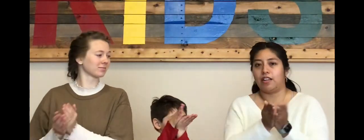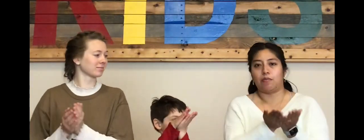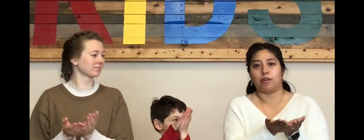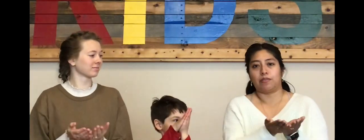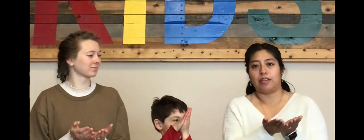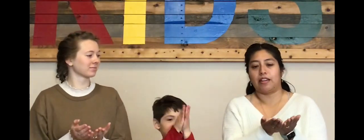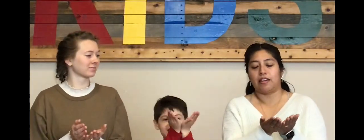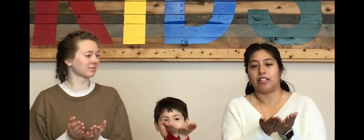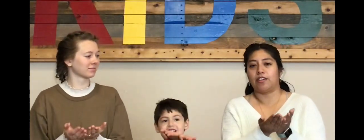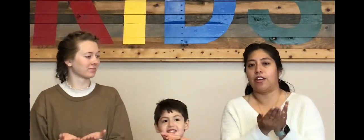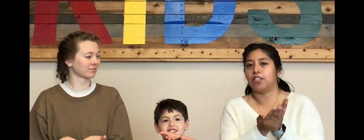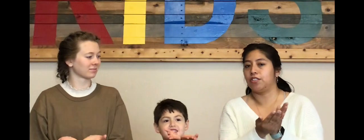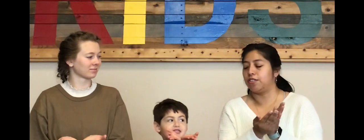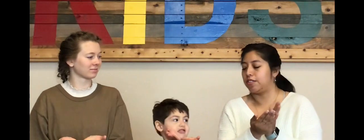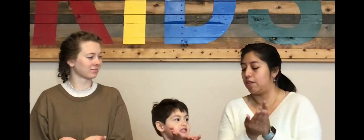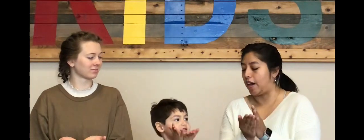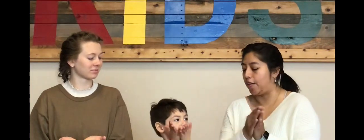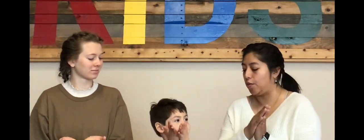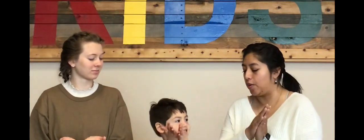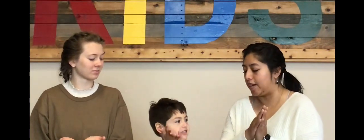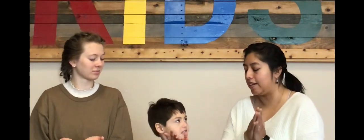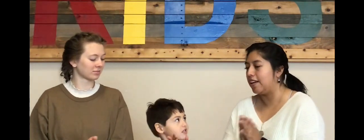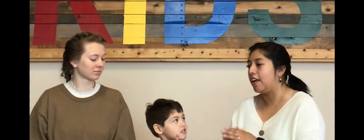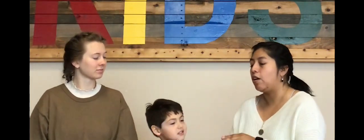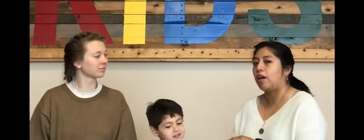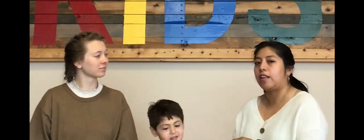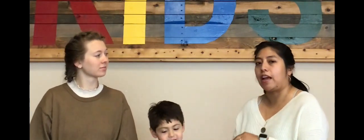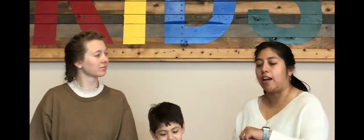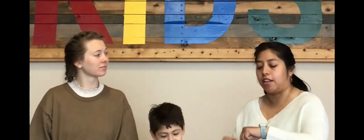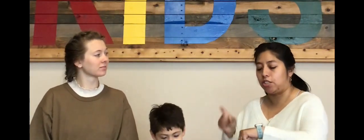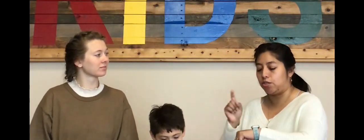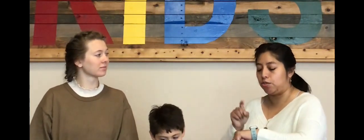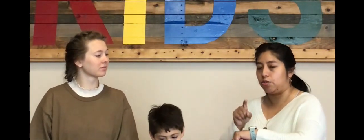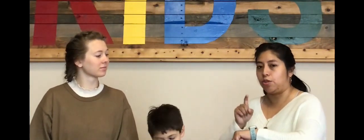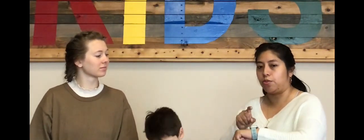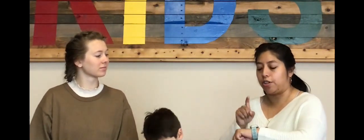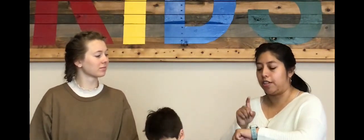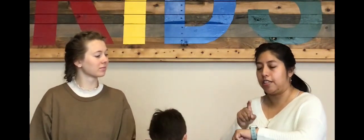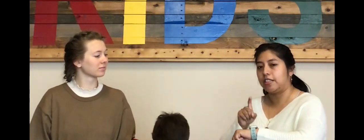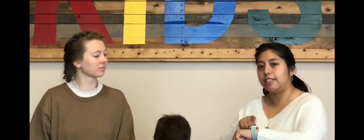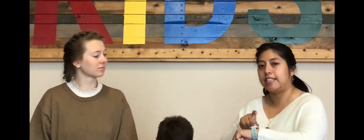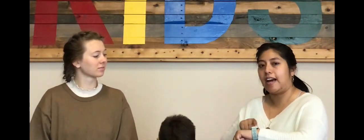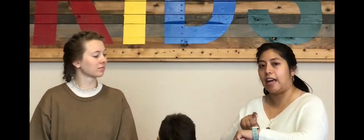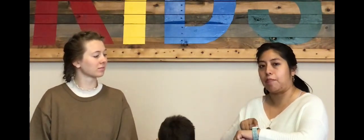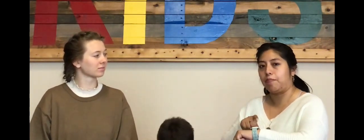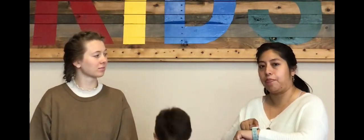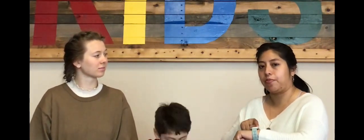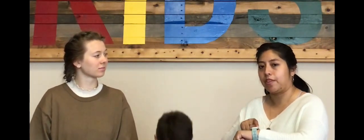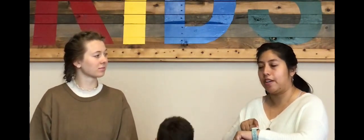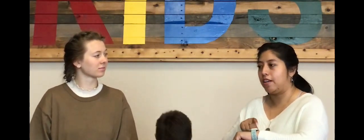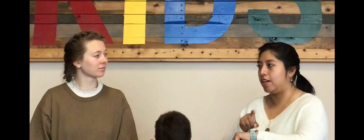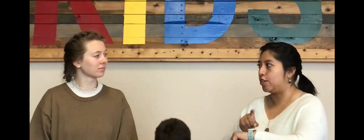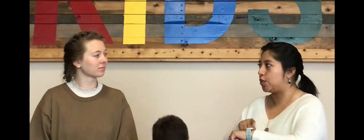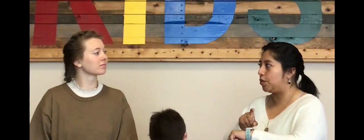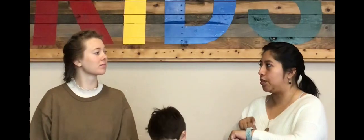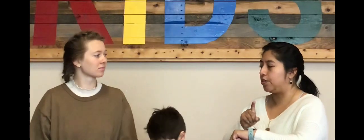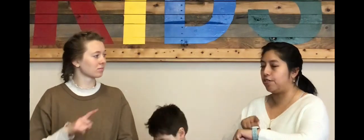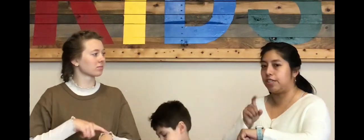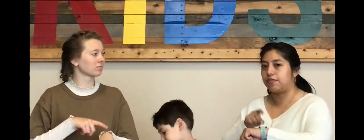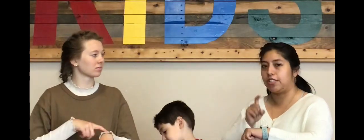libro. And so you can choose either one and add it to the word time. And you just point to your wrist for